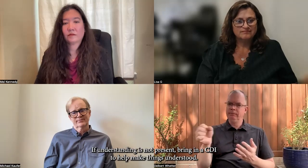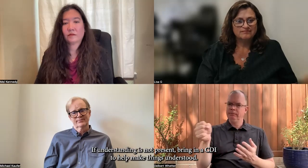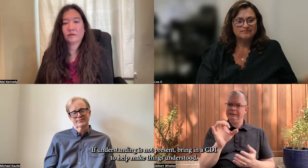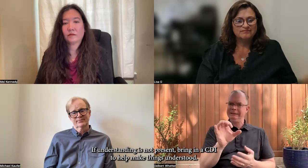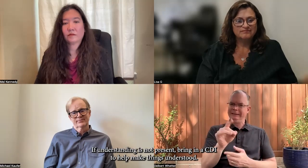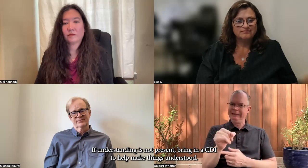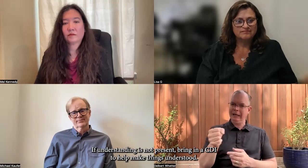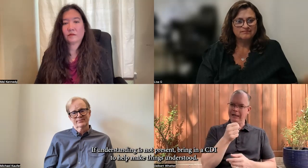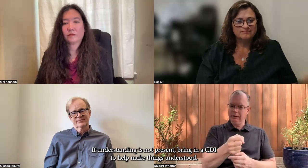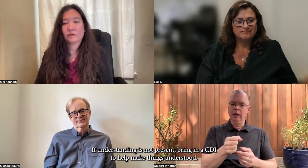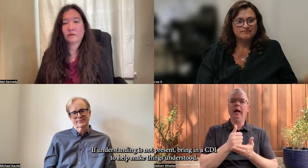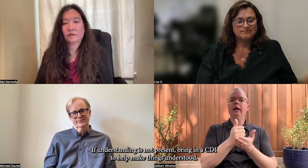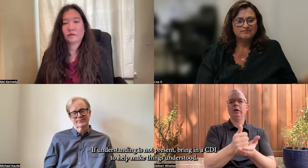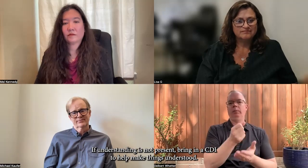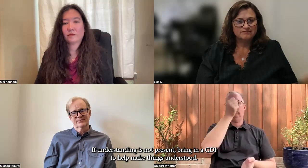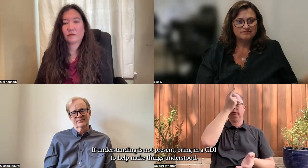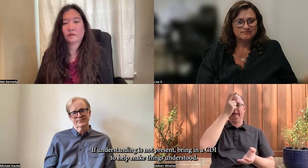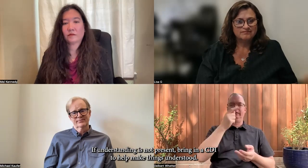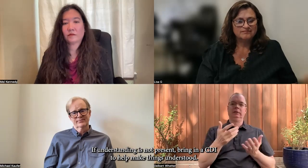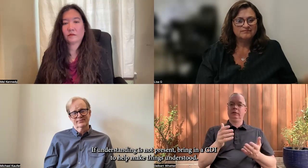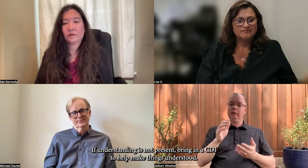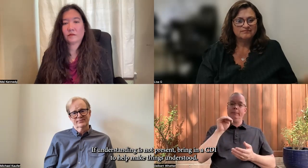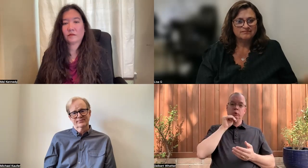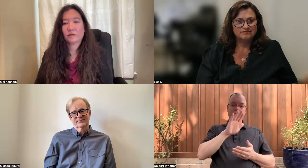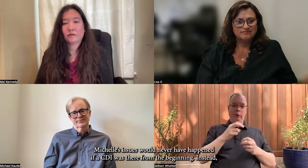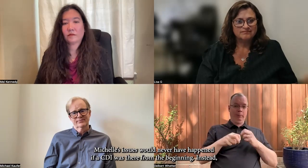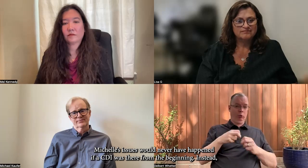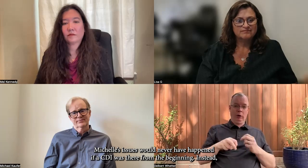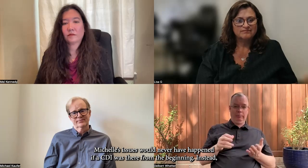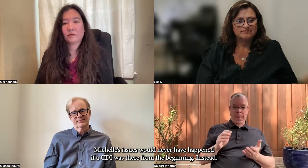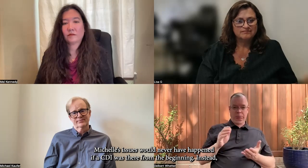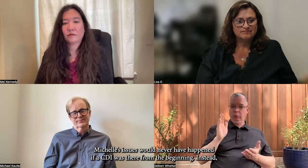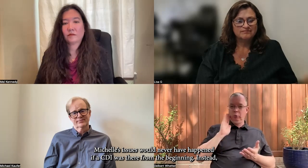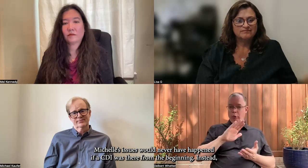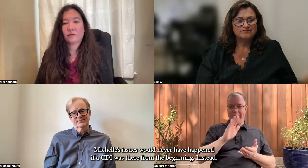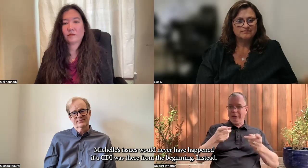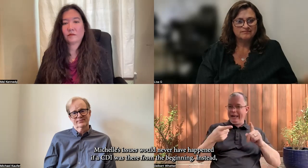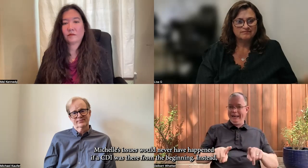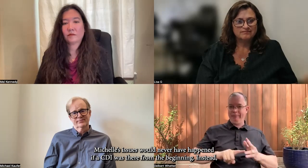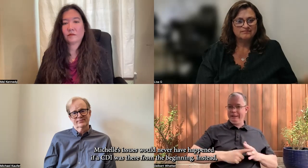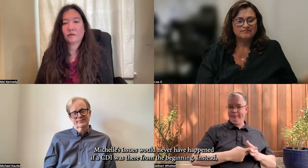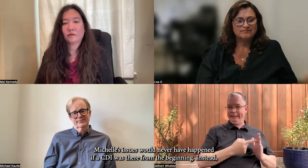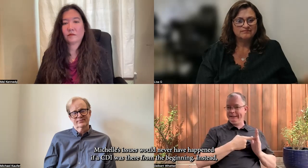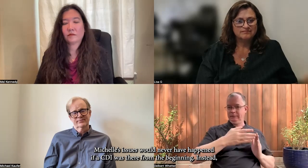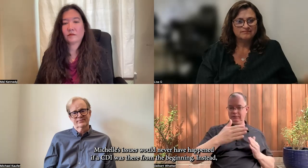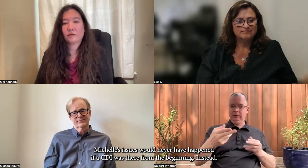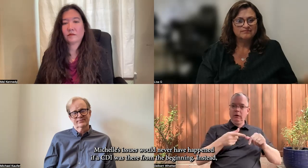If understanding is not present, bring in a CDI to help make things understood. Michelle's issues would never have happened if a CDI was there from the